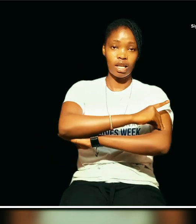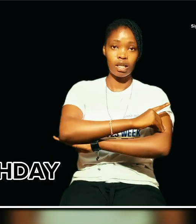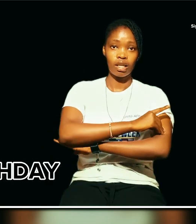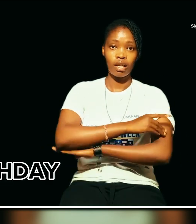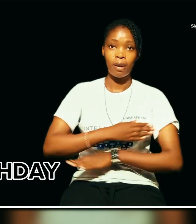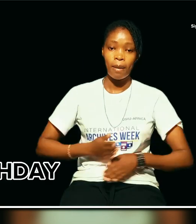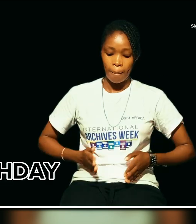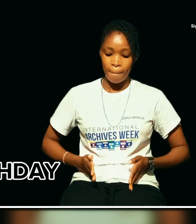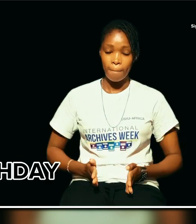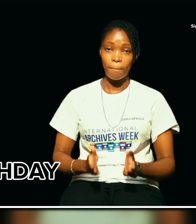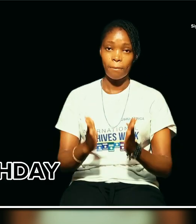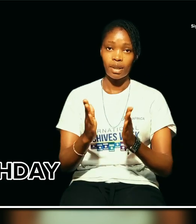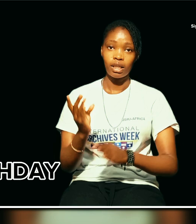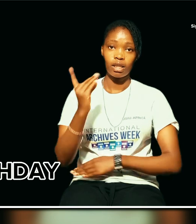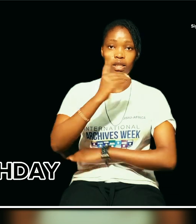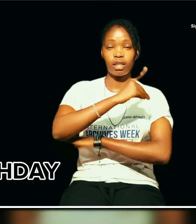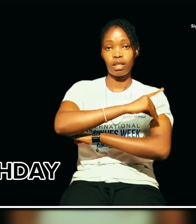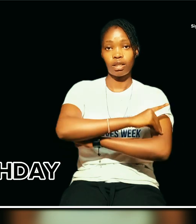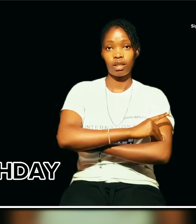birthday,